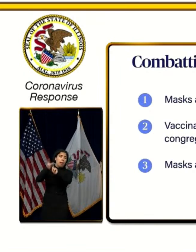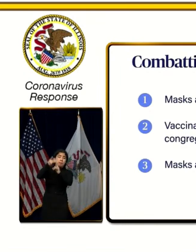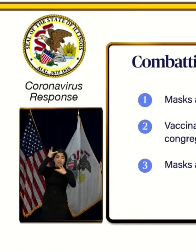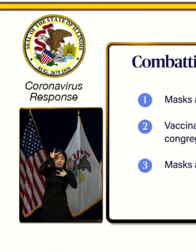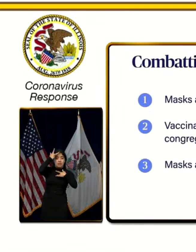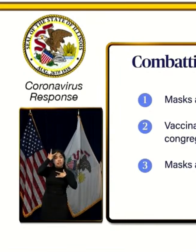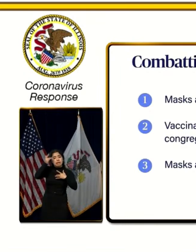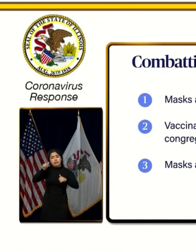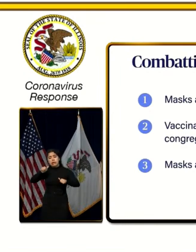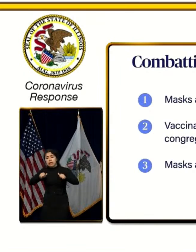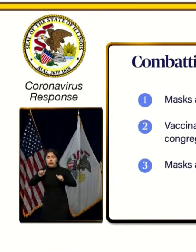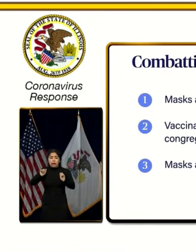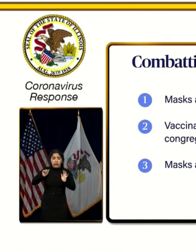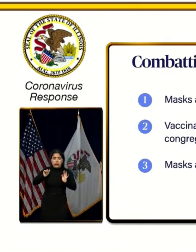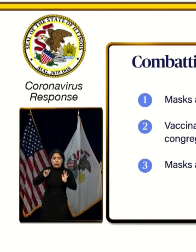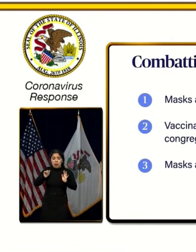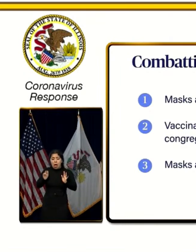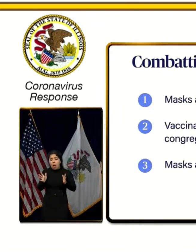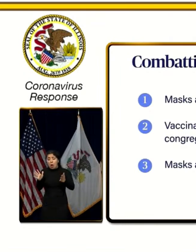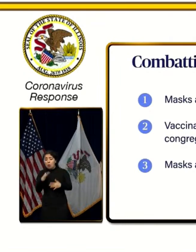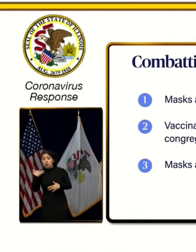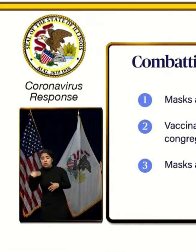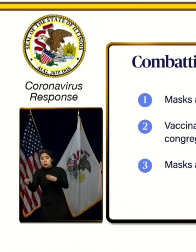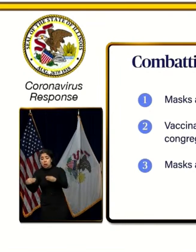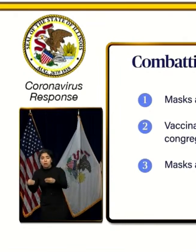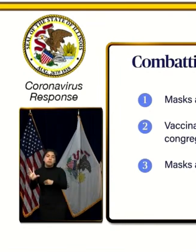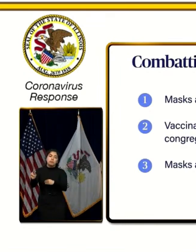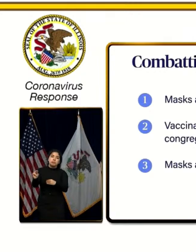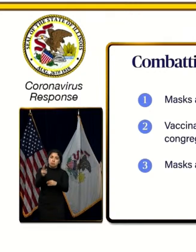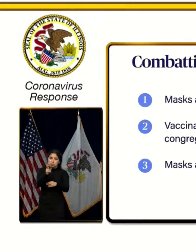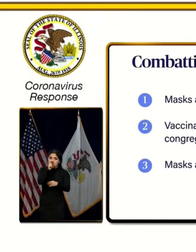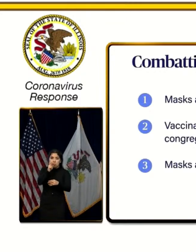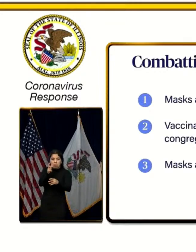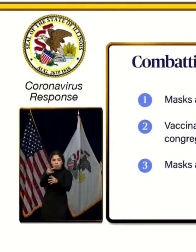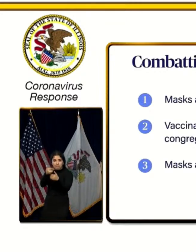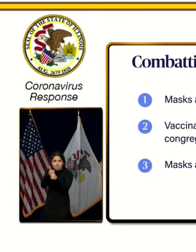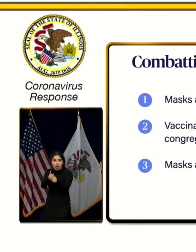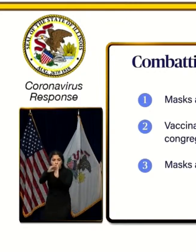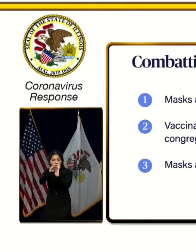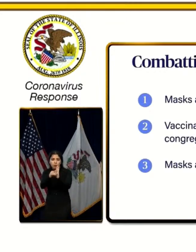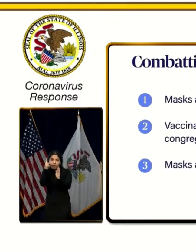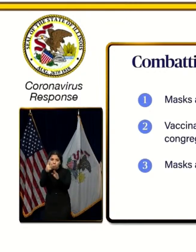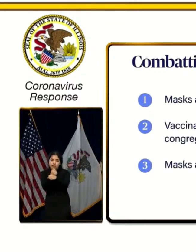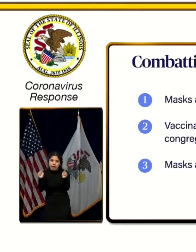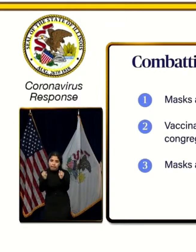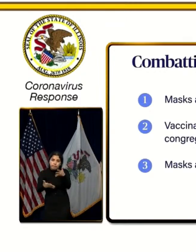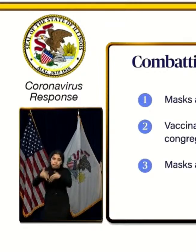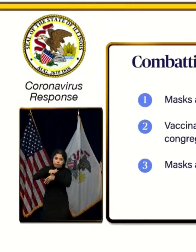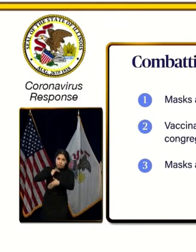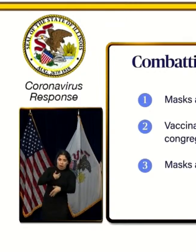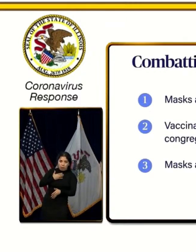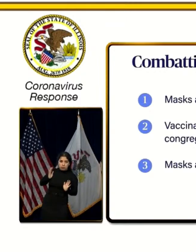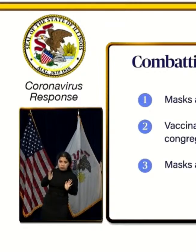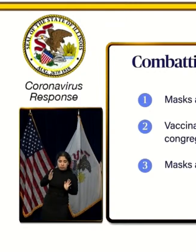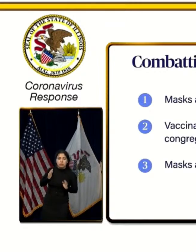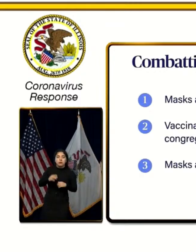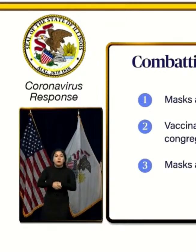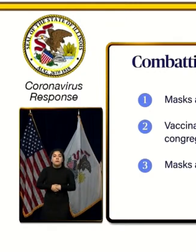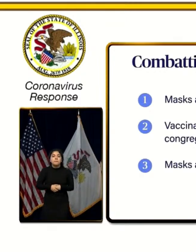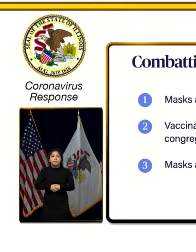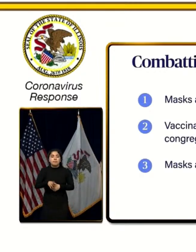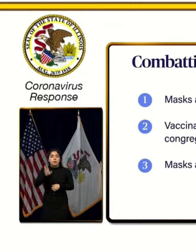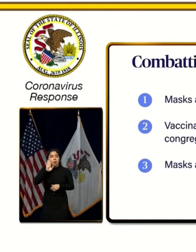compliance. I will continue to listen to the IDPH and other experts to evaluate any and